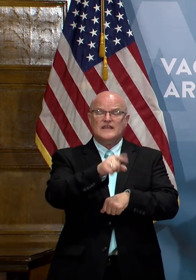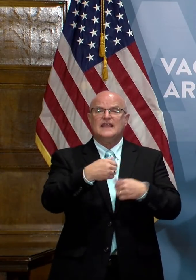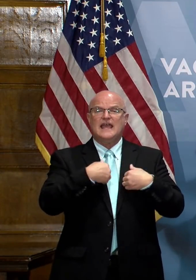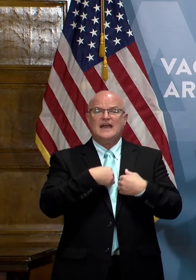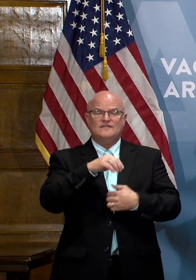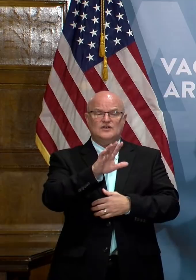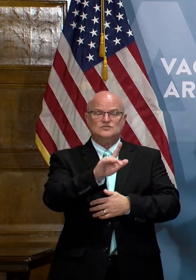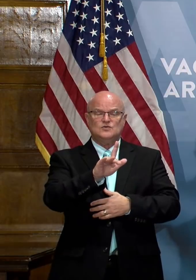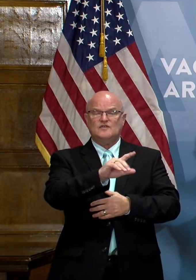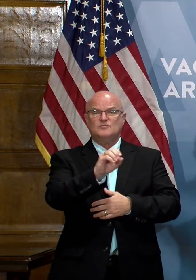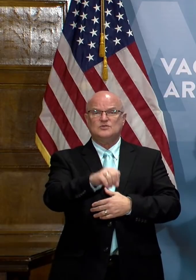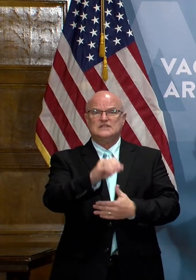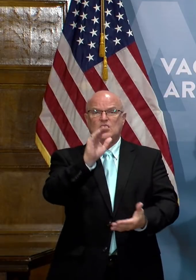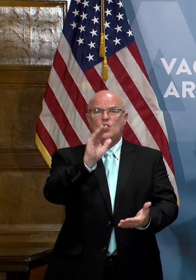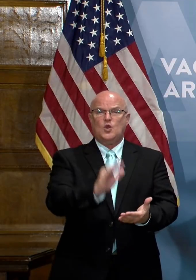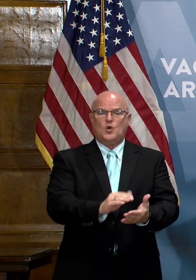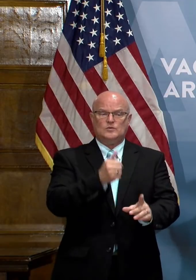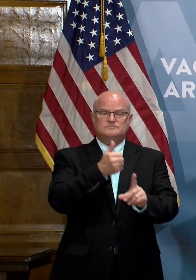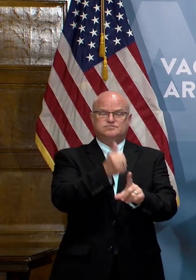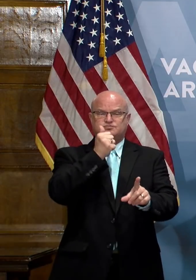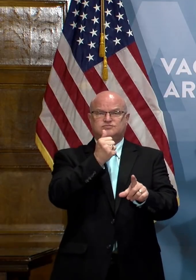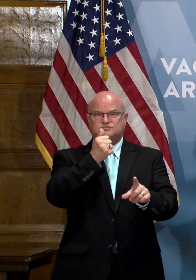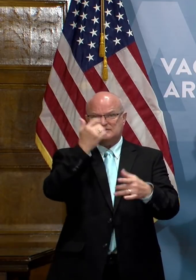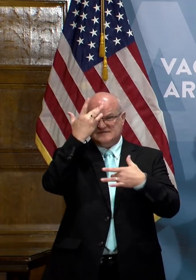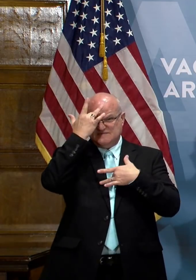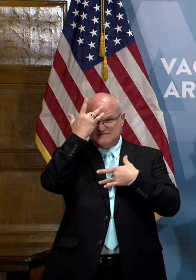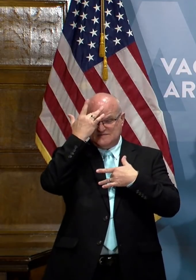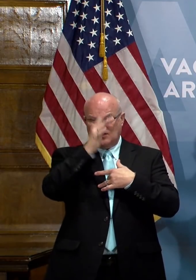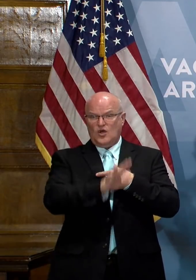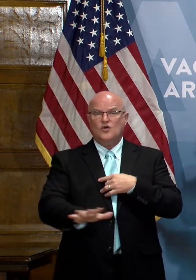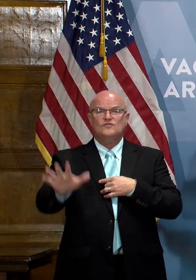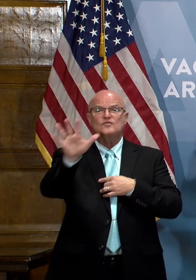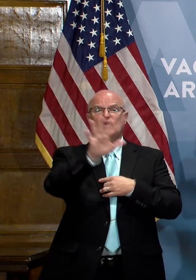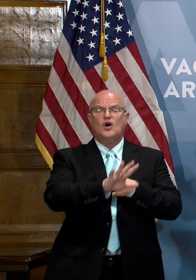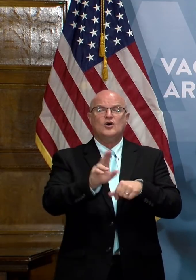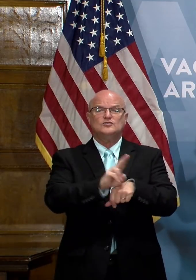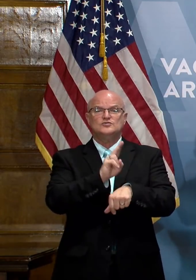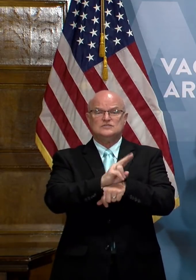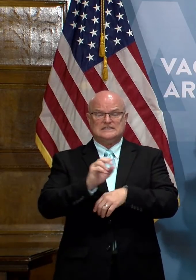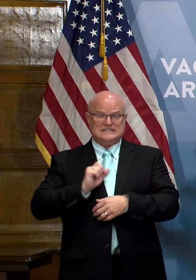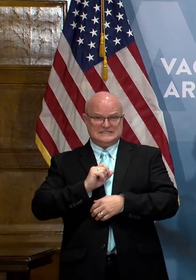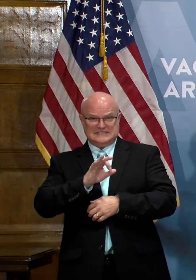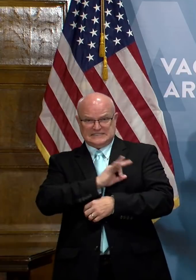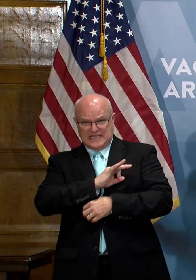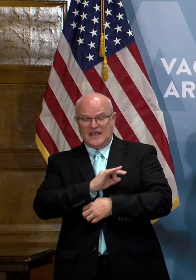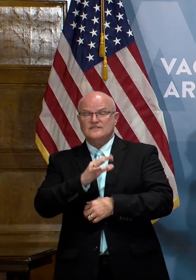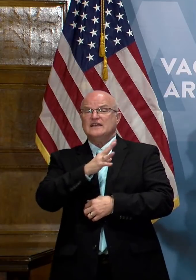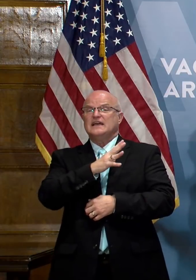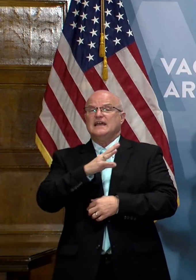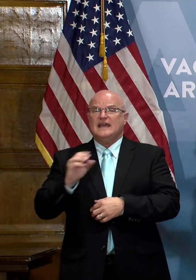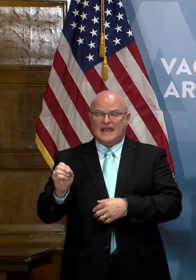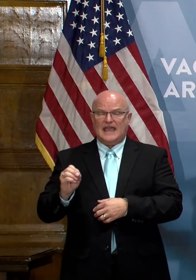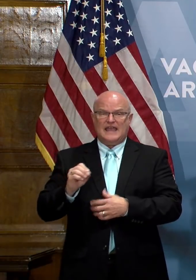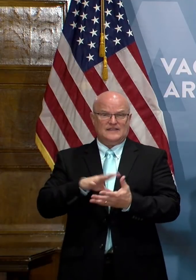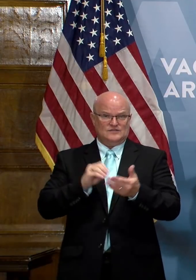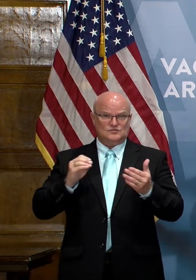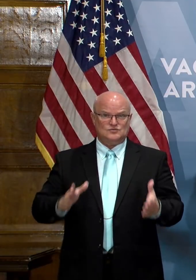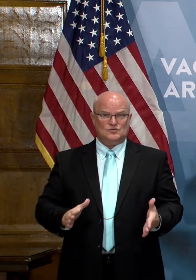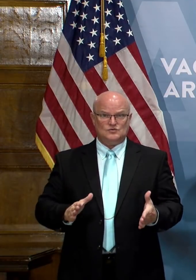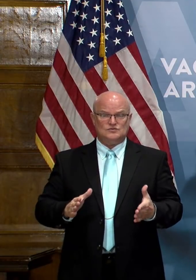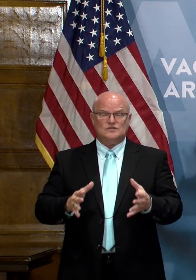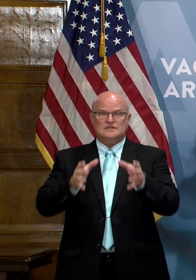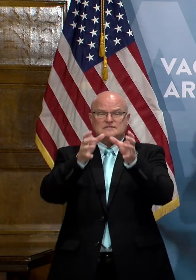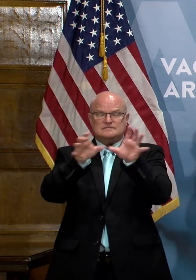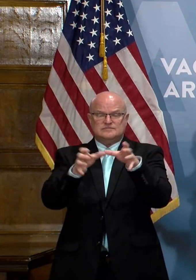a 25% lower incidence of infection overall using staff and the students. If you